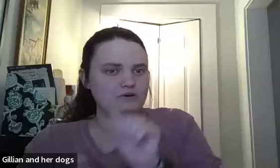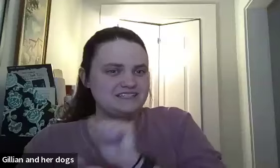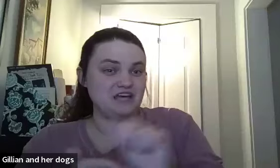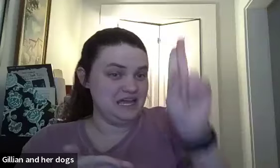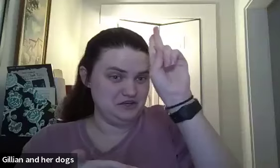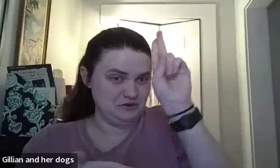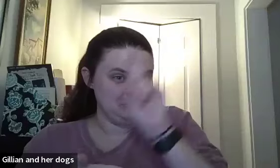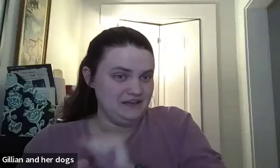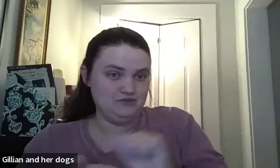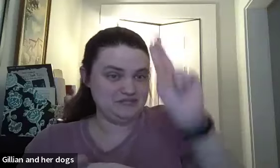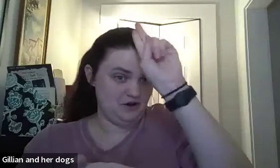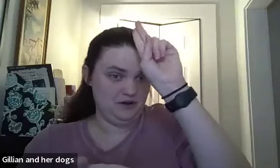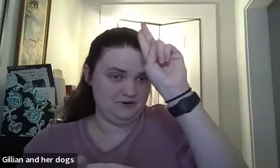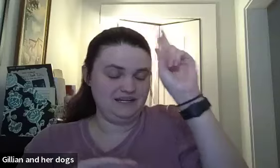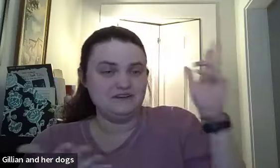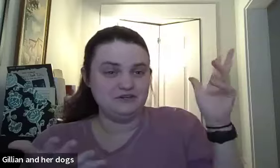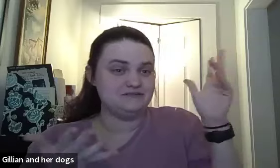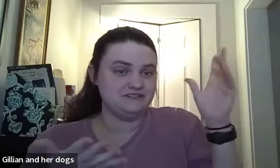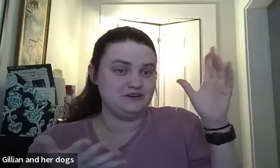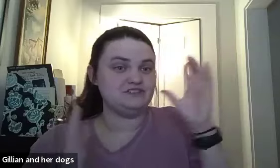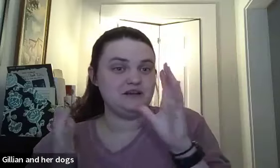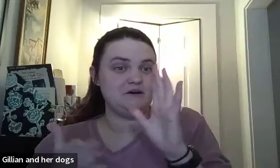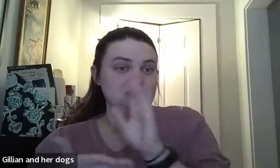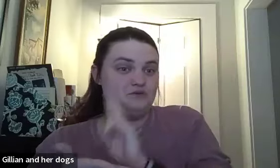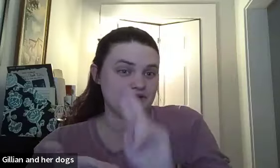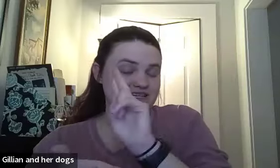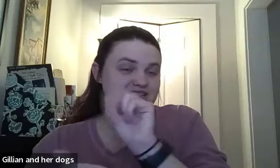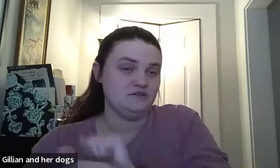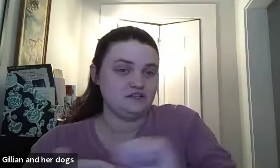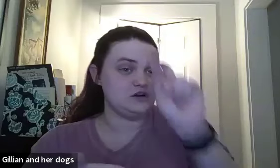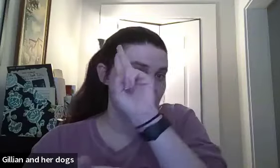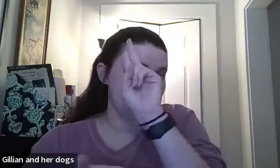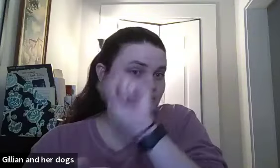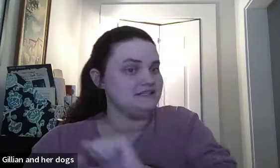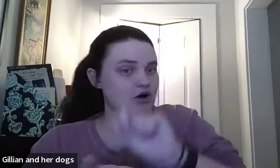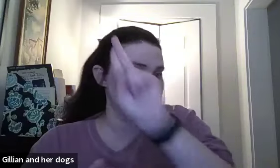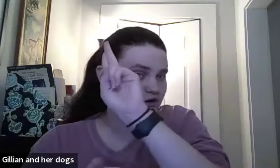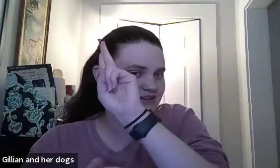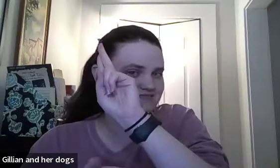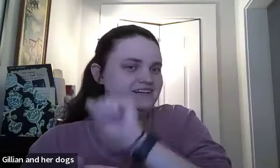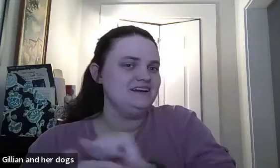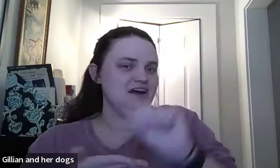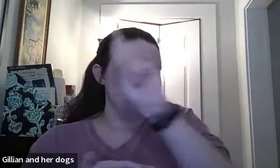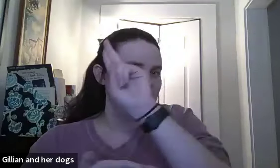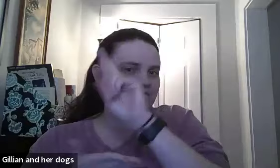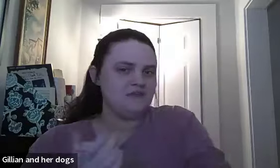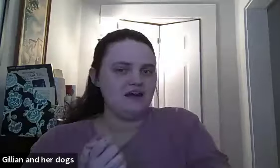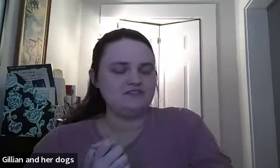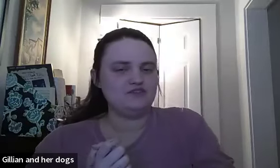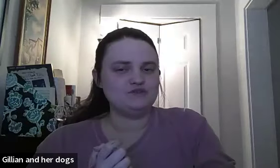Auburn's is AU. Like you went to Auburn, even if you're not talking about the university itself, like talking about Auburn, it's Auburn. um, I think those